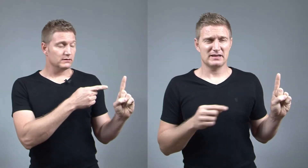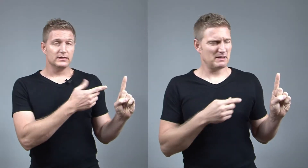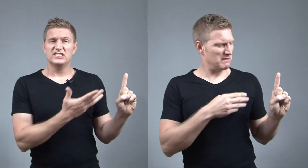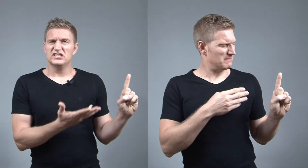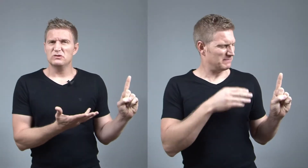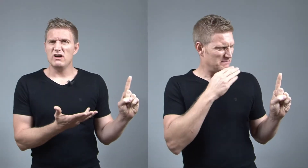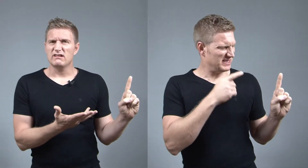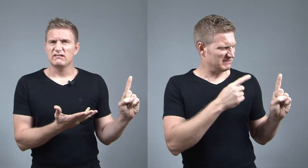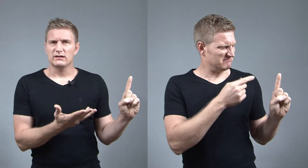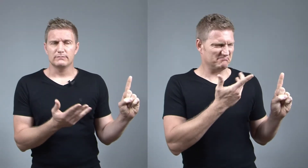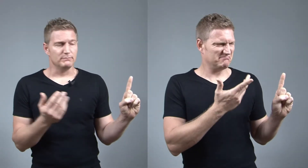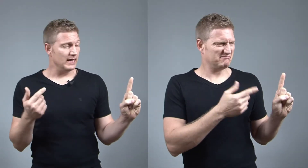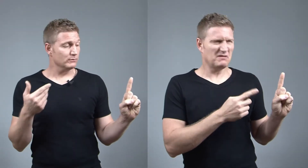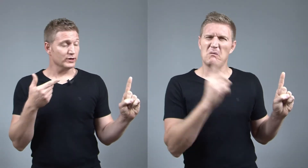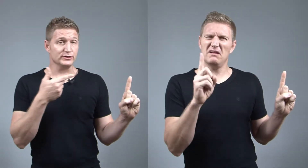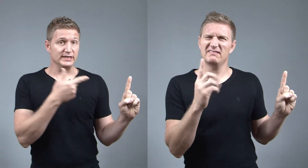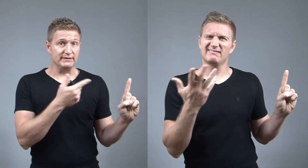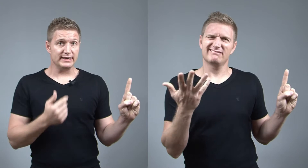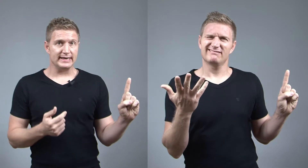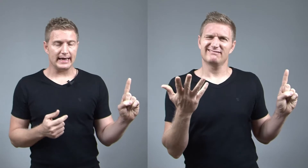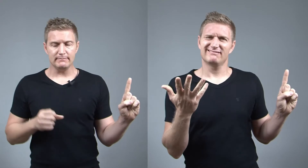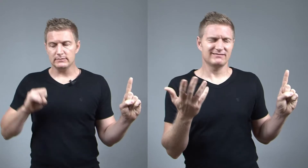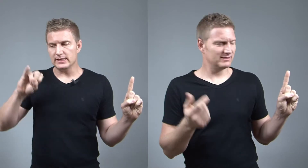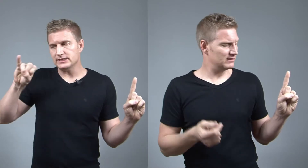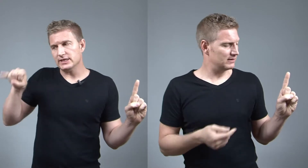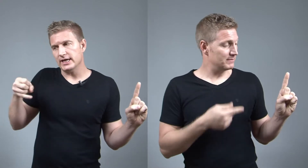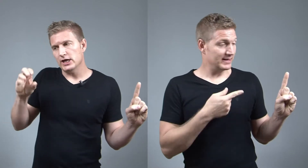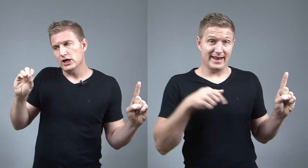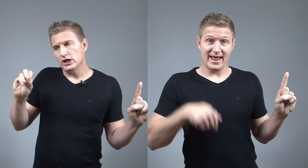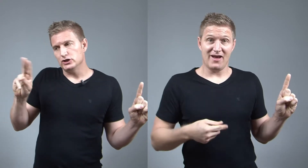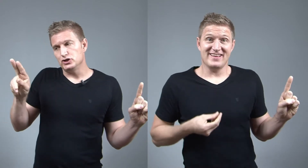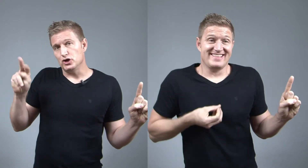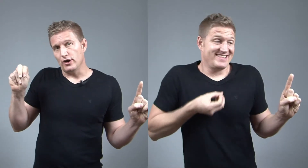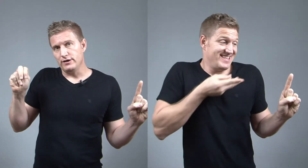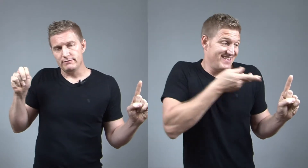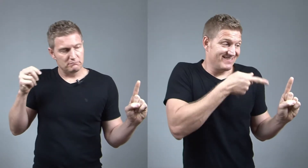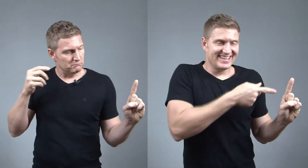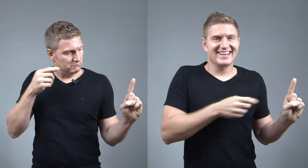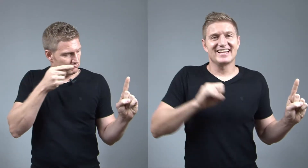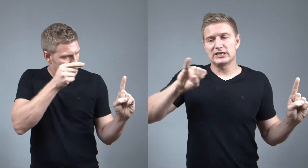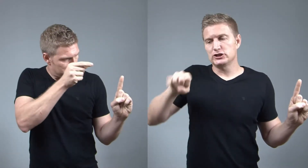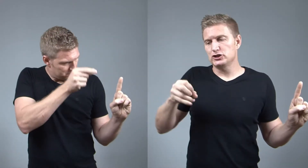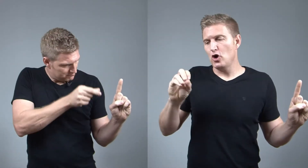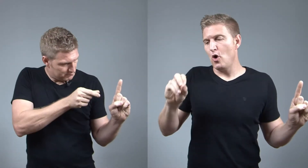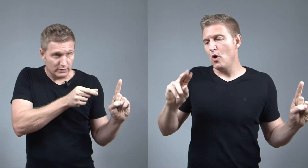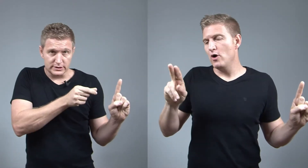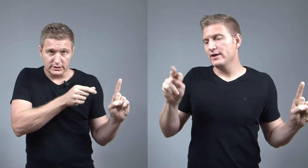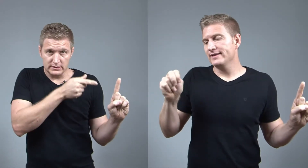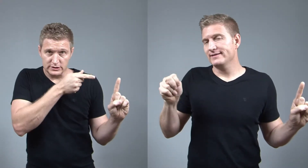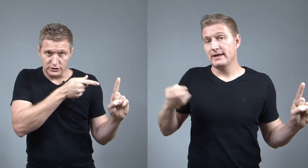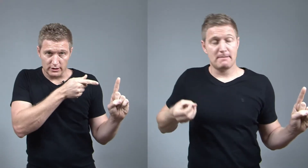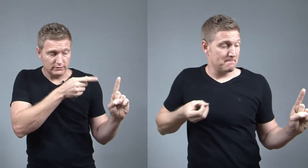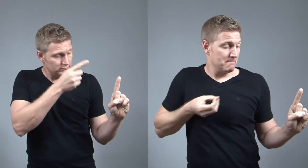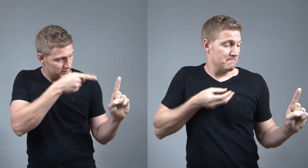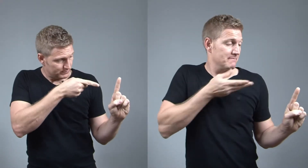It's just a one. But I'm going to give it a name. Let's say John. Person is John, the